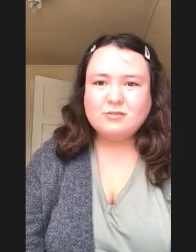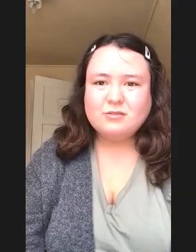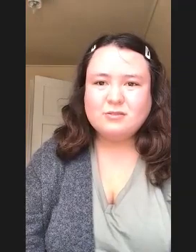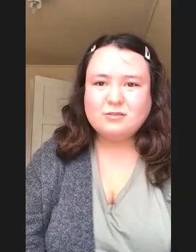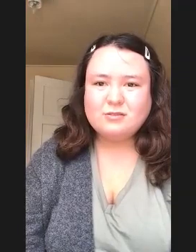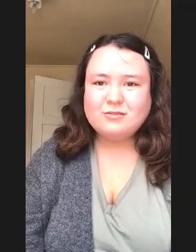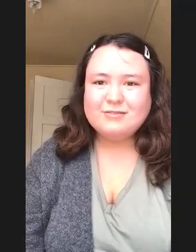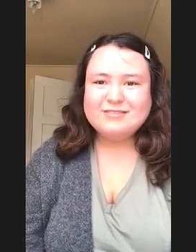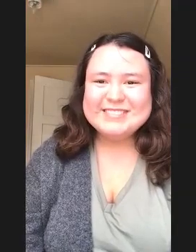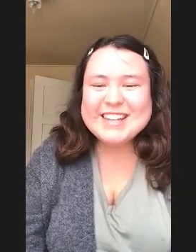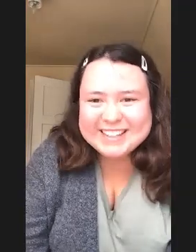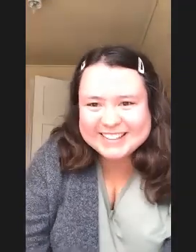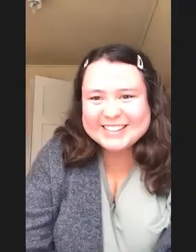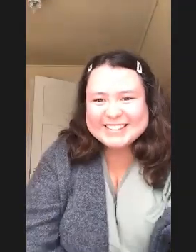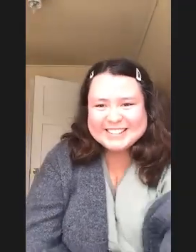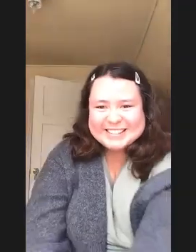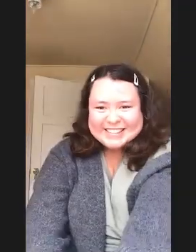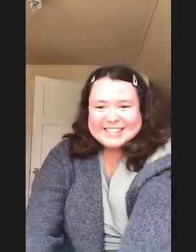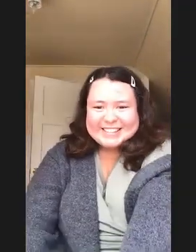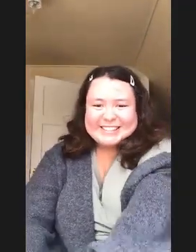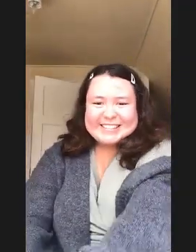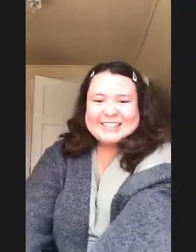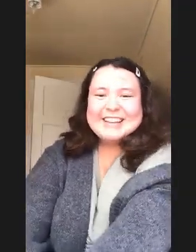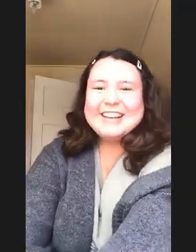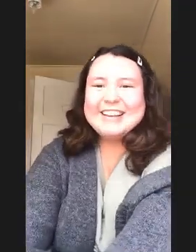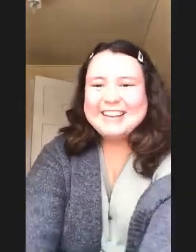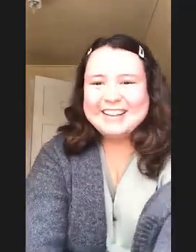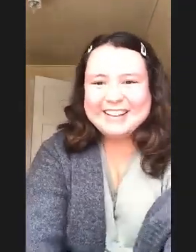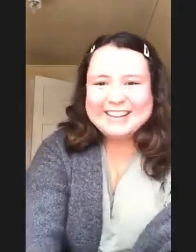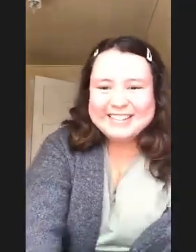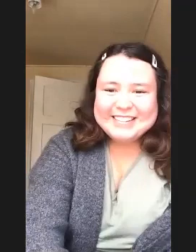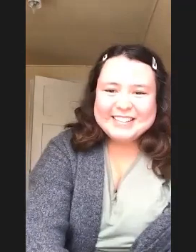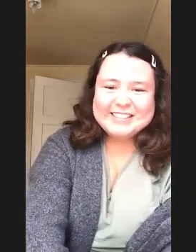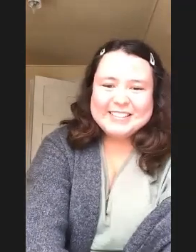since quarantine, I'm like, what do you say to people? How do you?